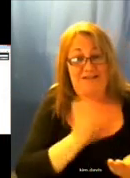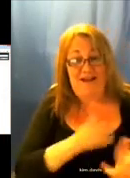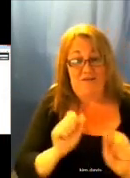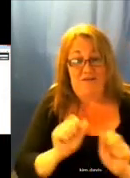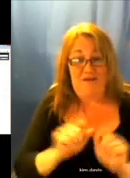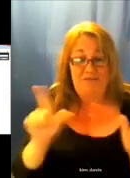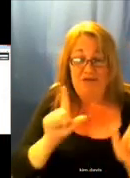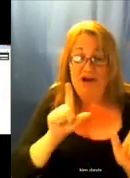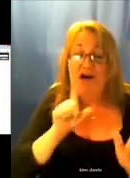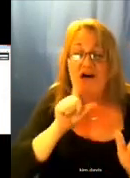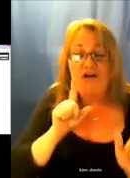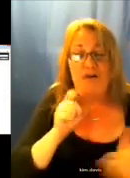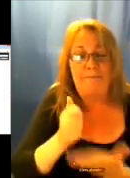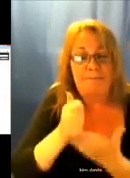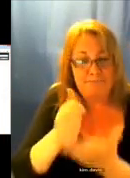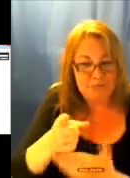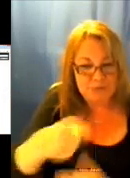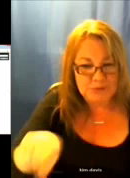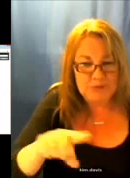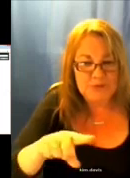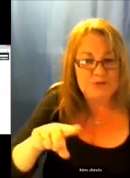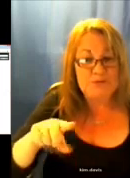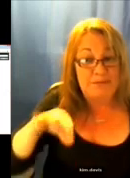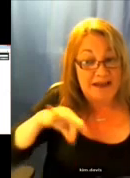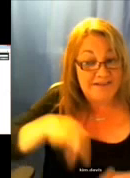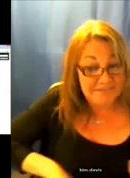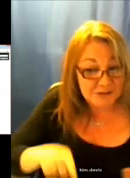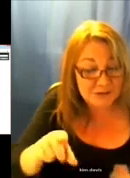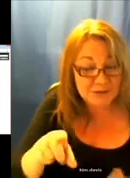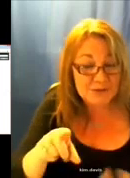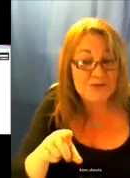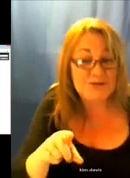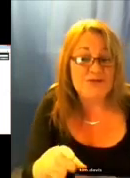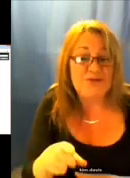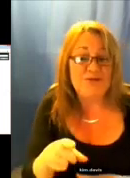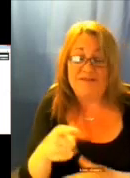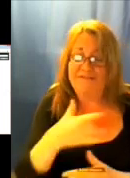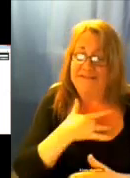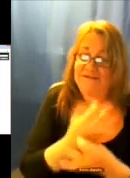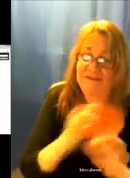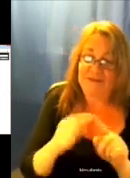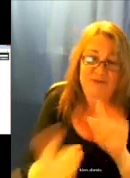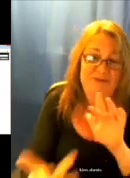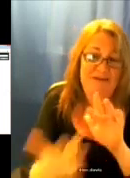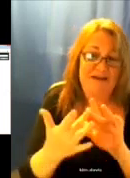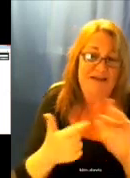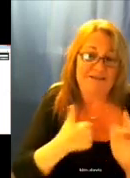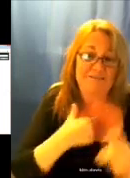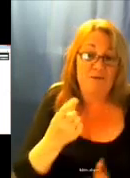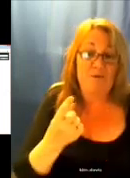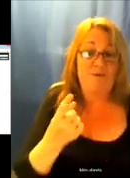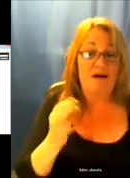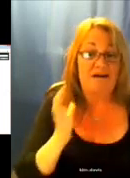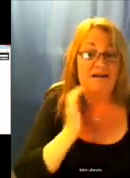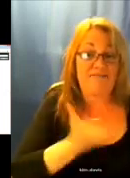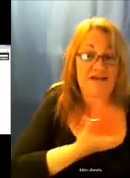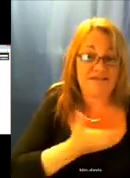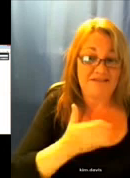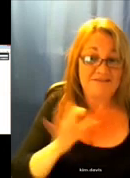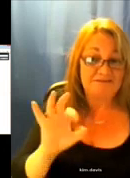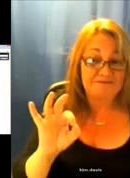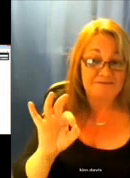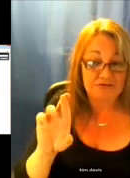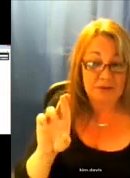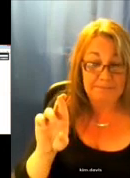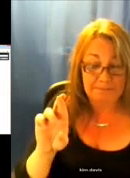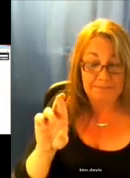And I hope this information was helpful, this webinar was helpful also and can benefit you.